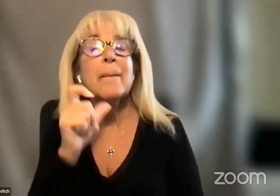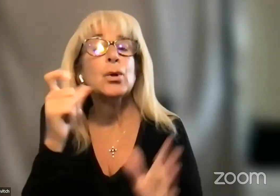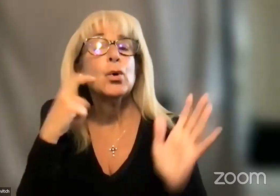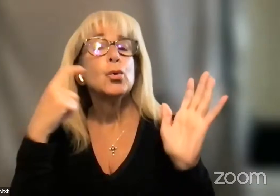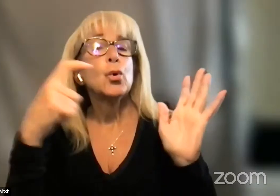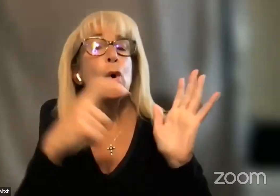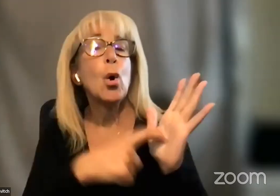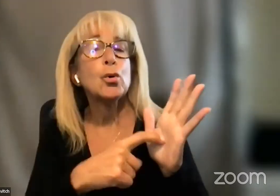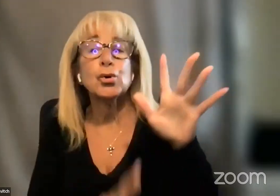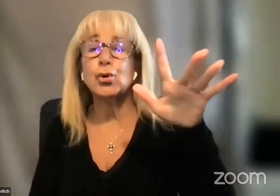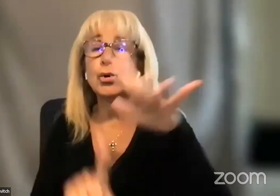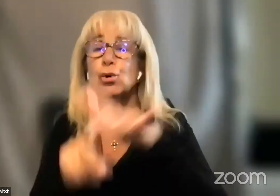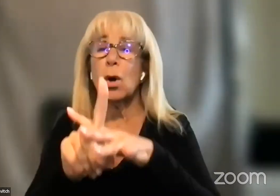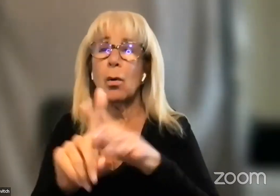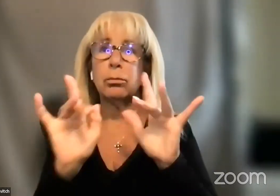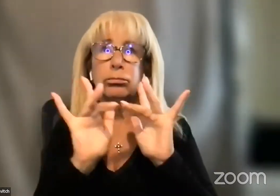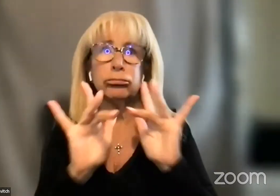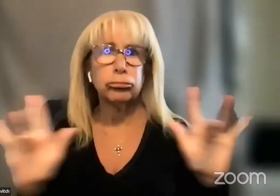came out.